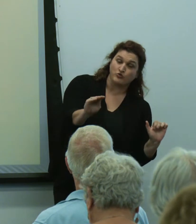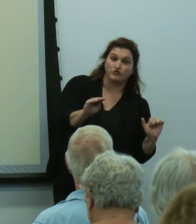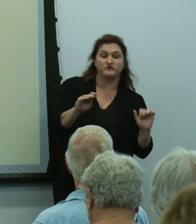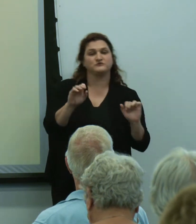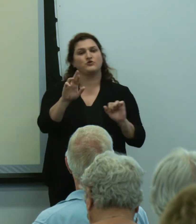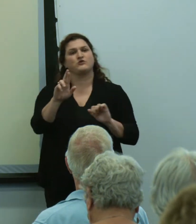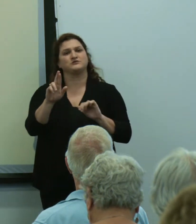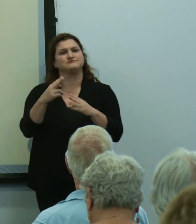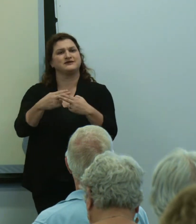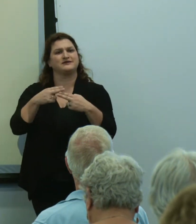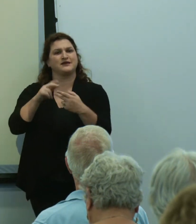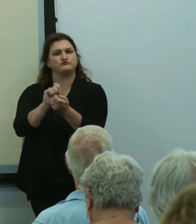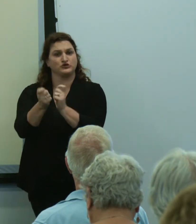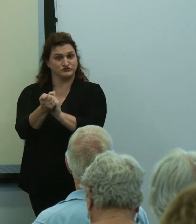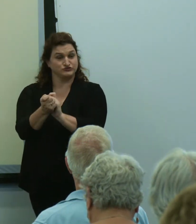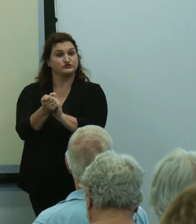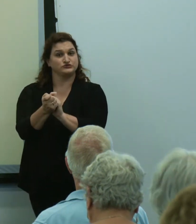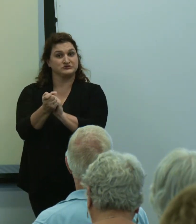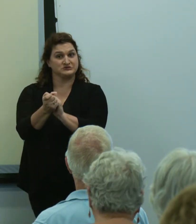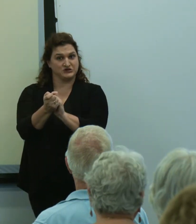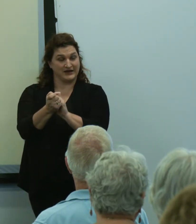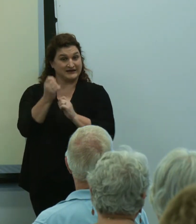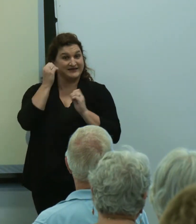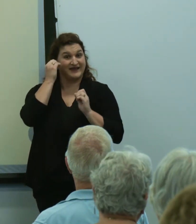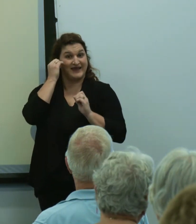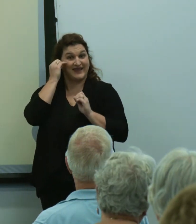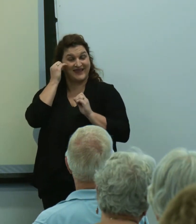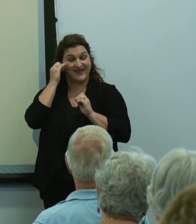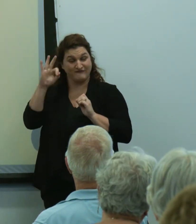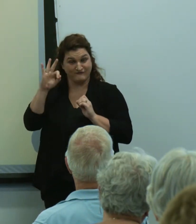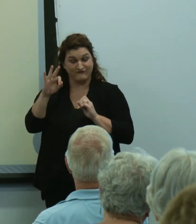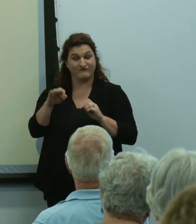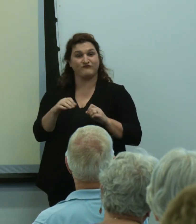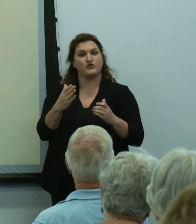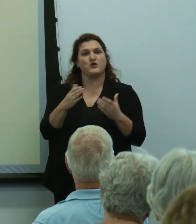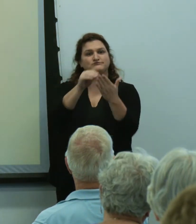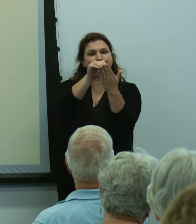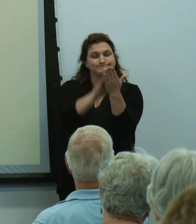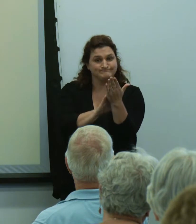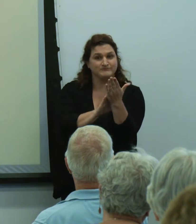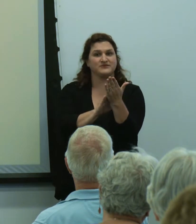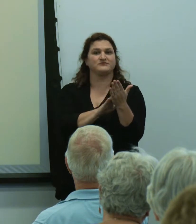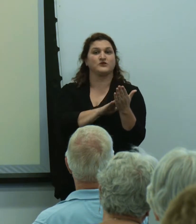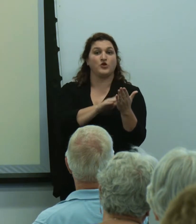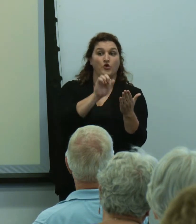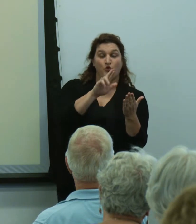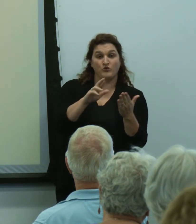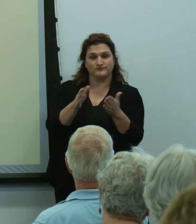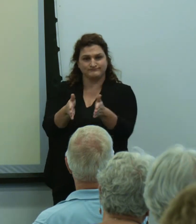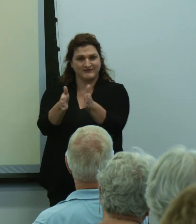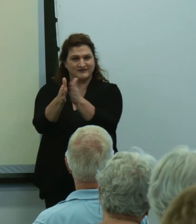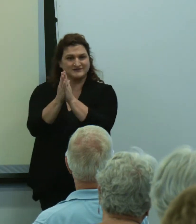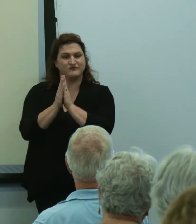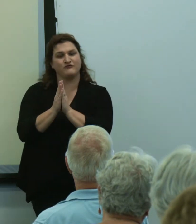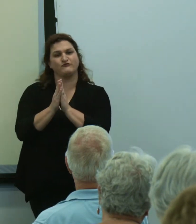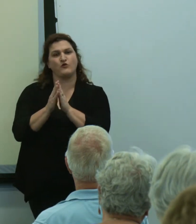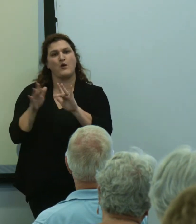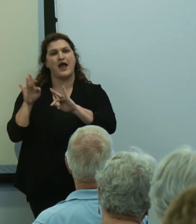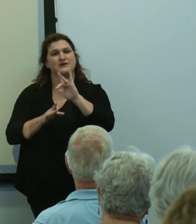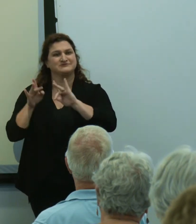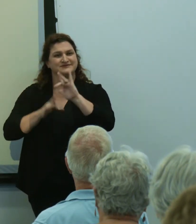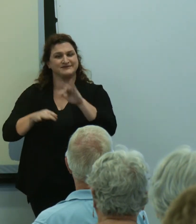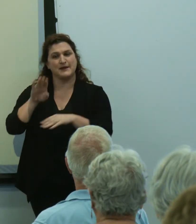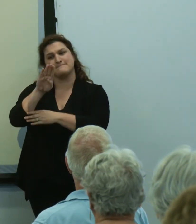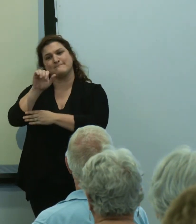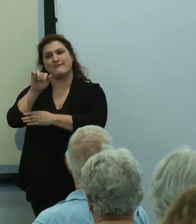name, if you'd like to complete the form, or if you'd like to complete a form to request an absentee ballot, there are League members available to help you with